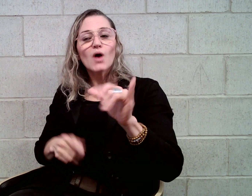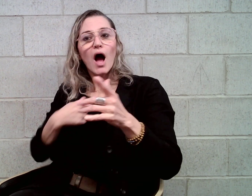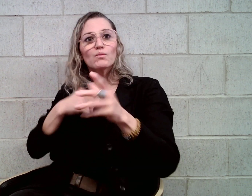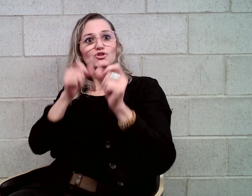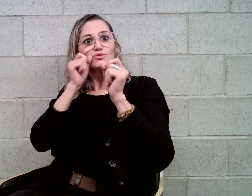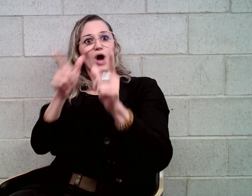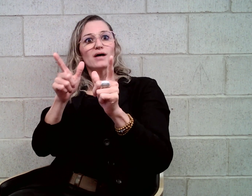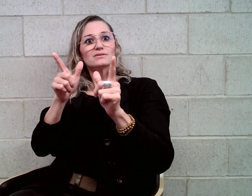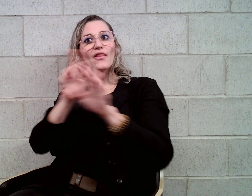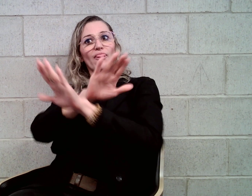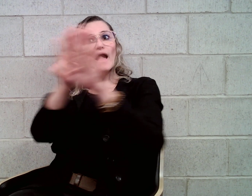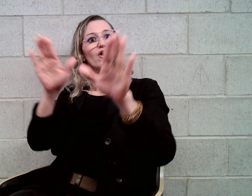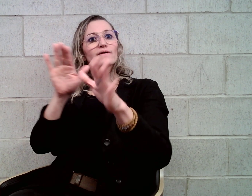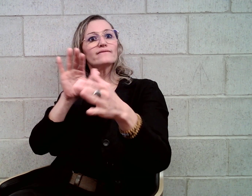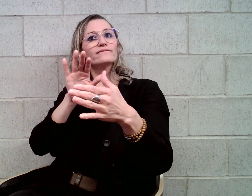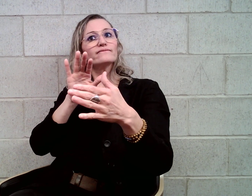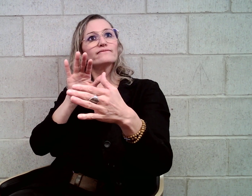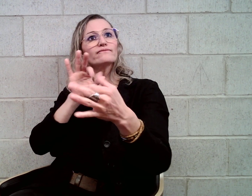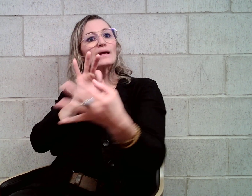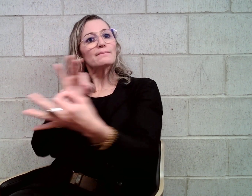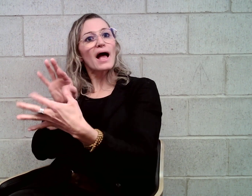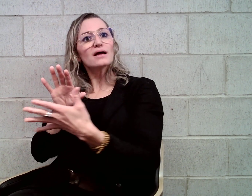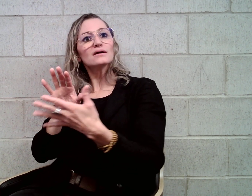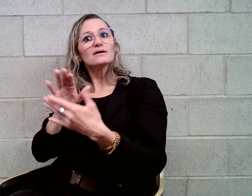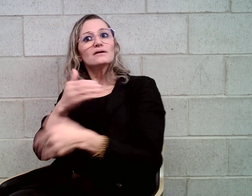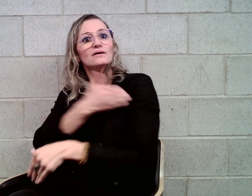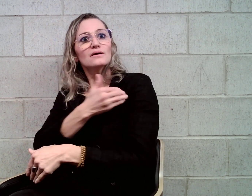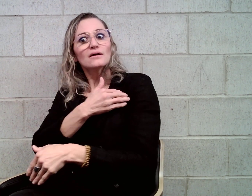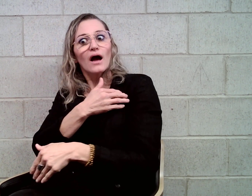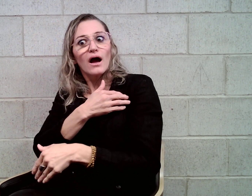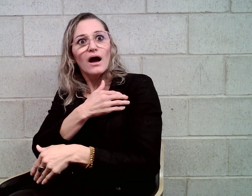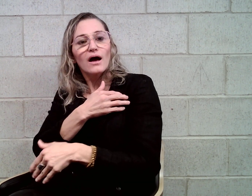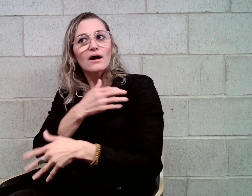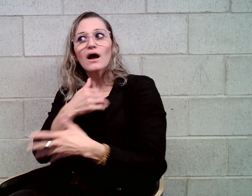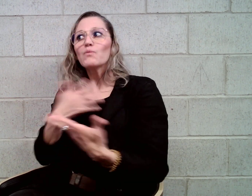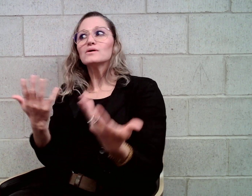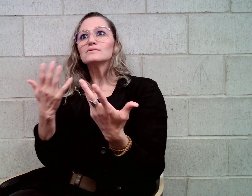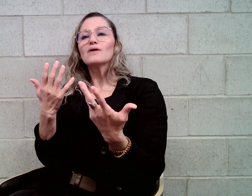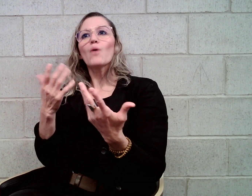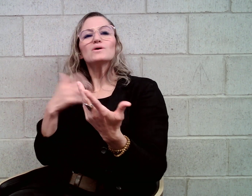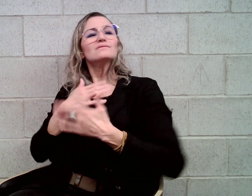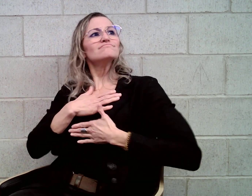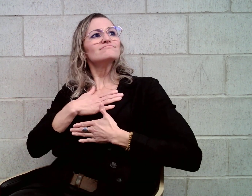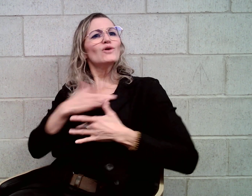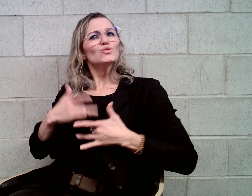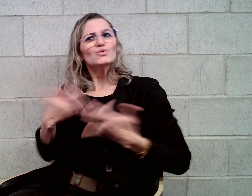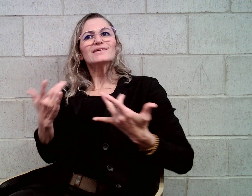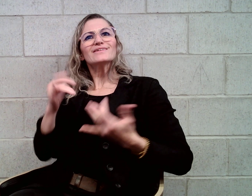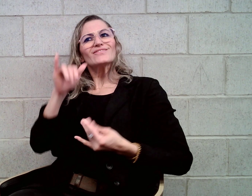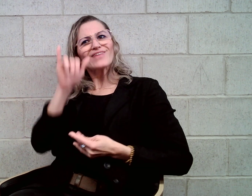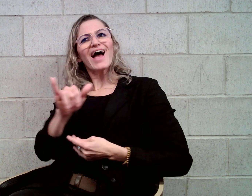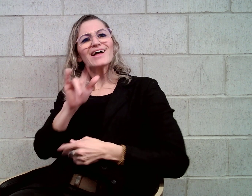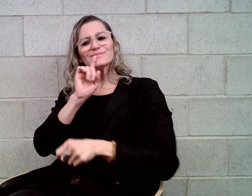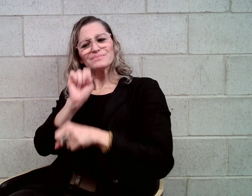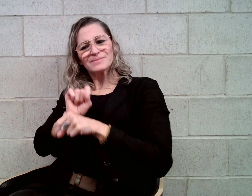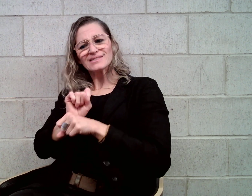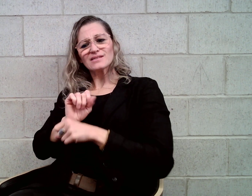that was my audience. And I was surprised to discover through feedback that it was the hearing audience as well who